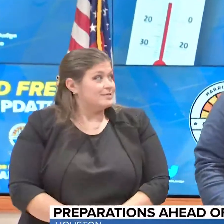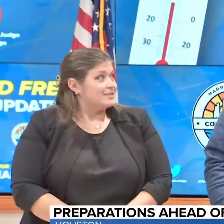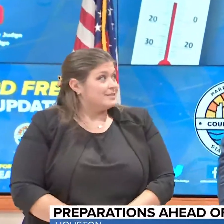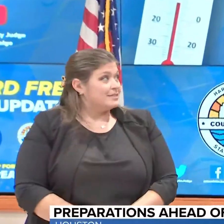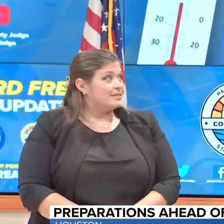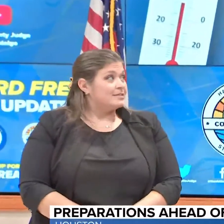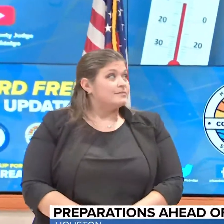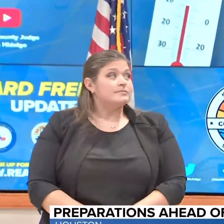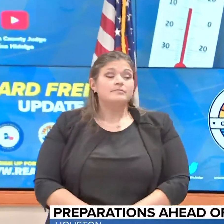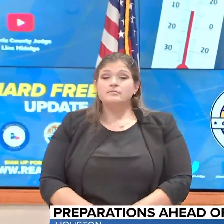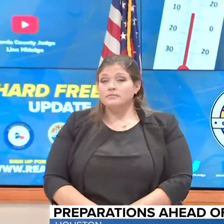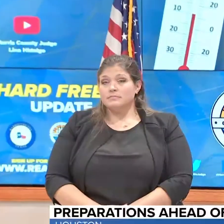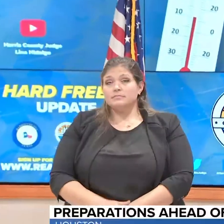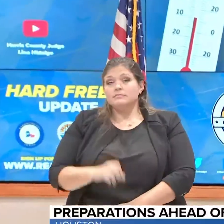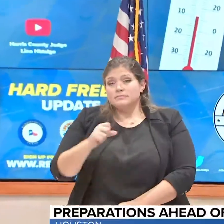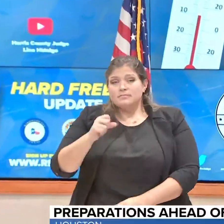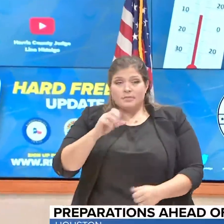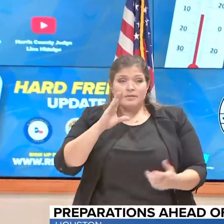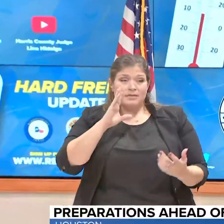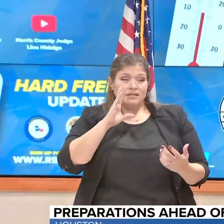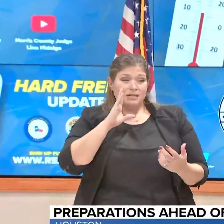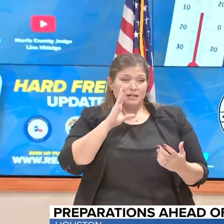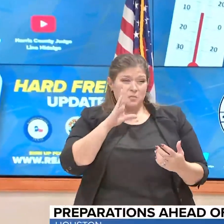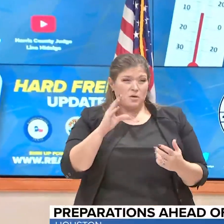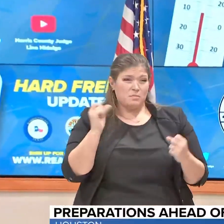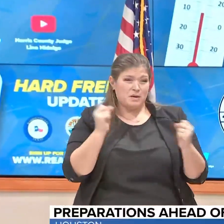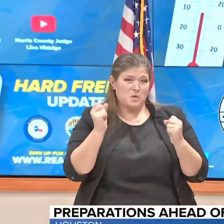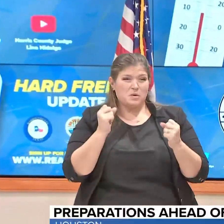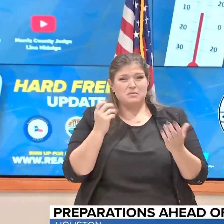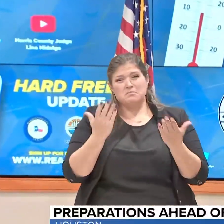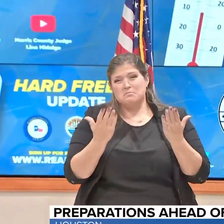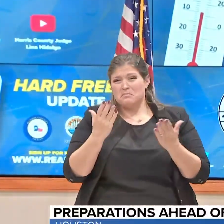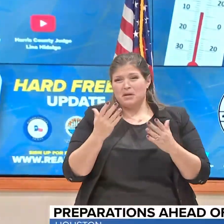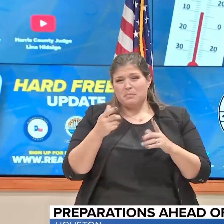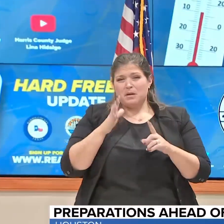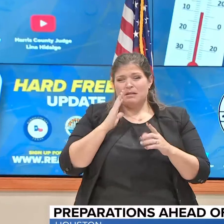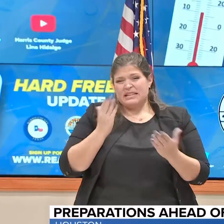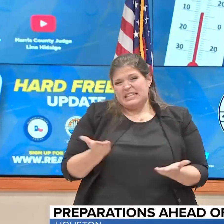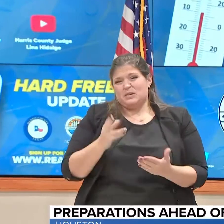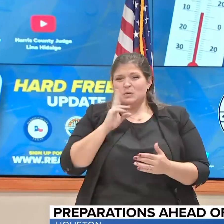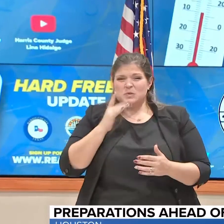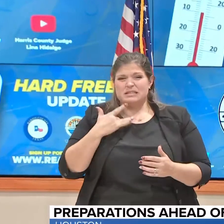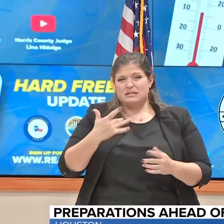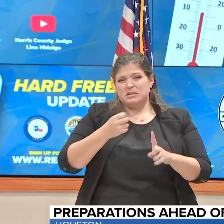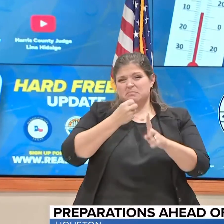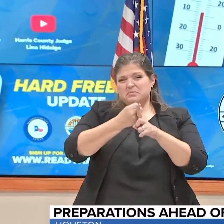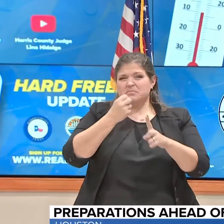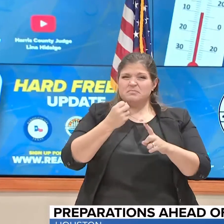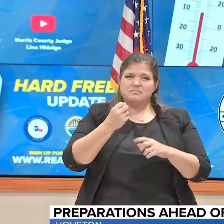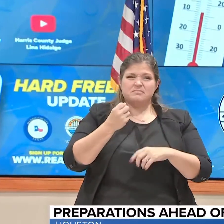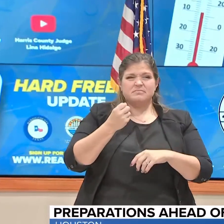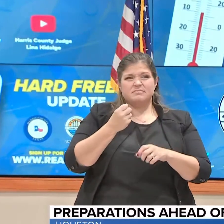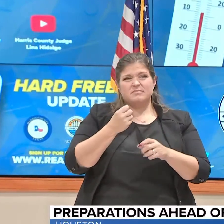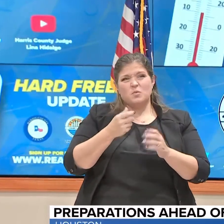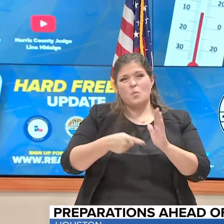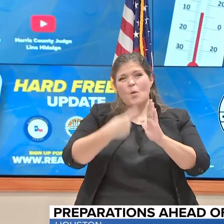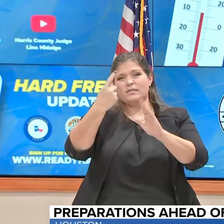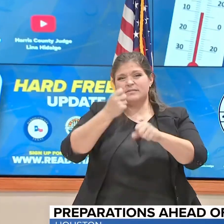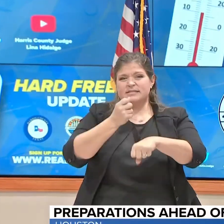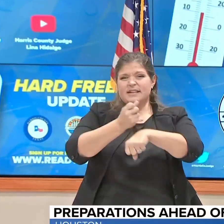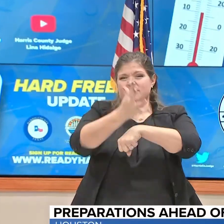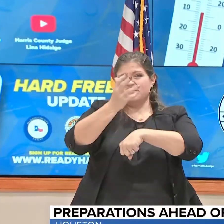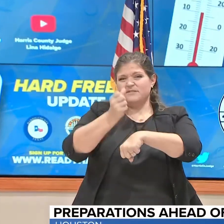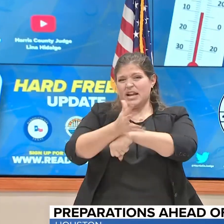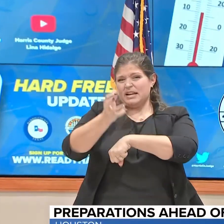Yeah, this is going to be cold. Something probably we see about once every 5 or 6 years down here. So we will be below freezing for an